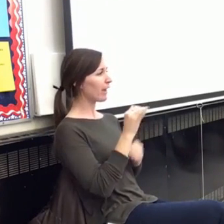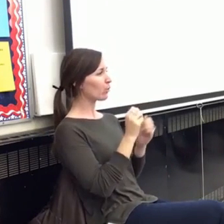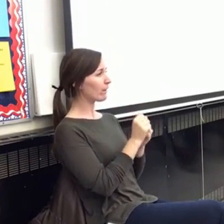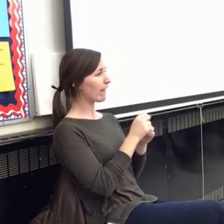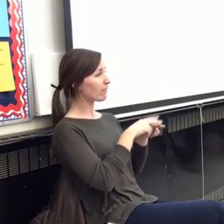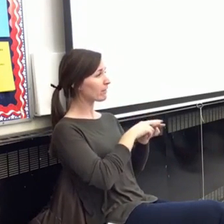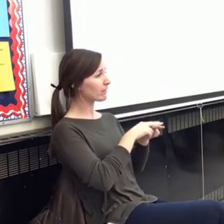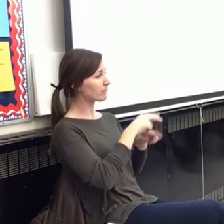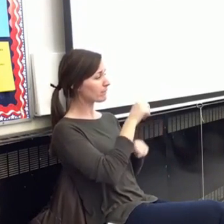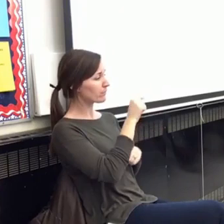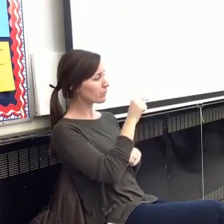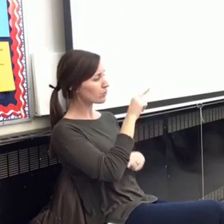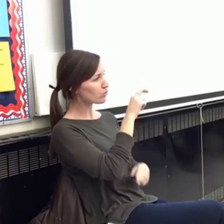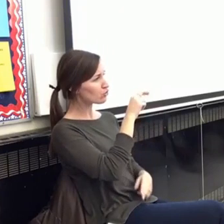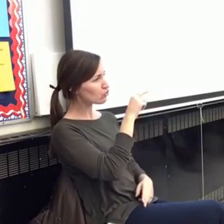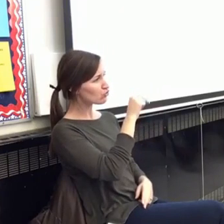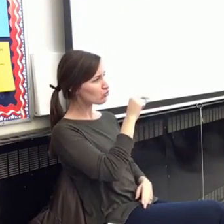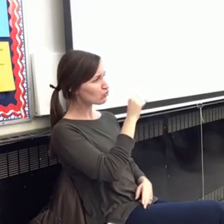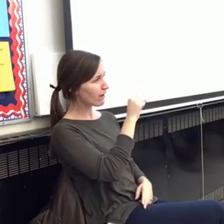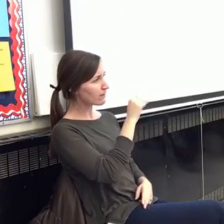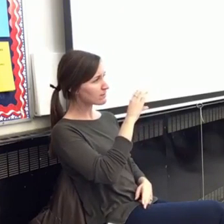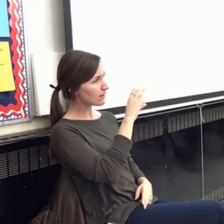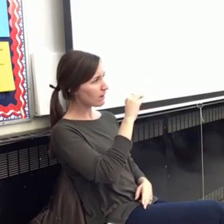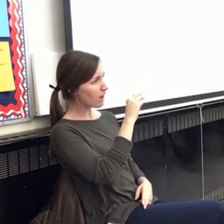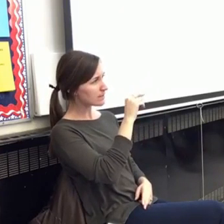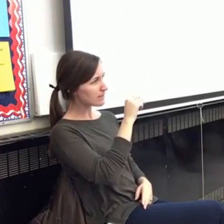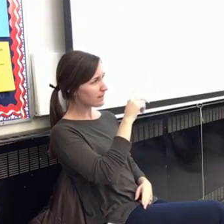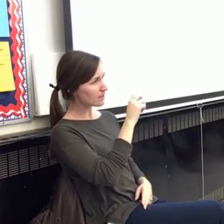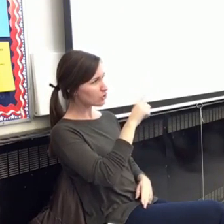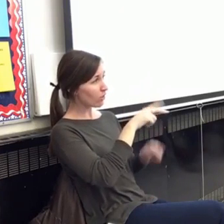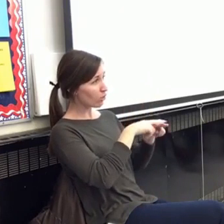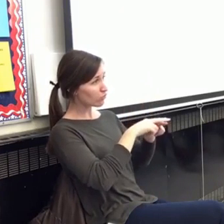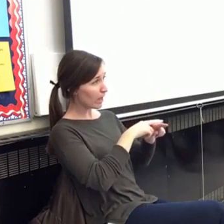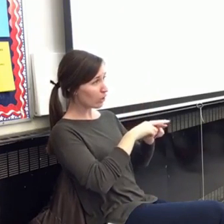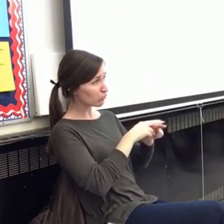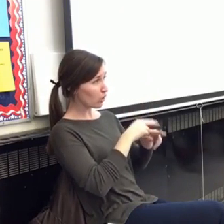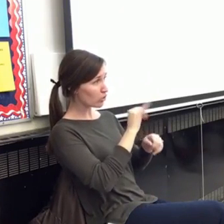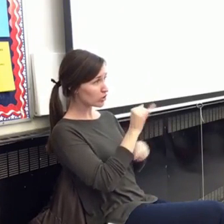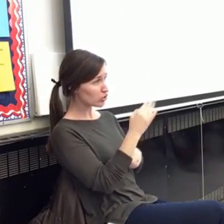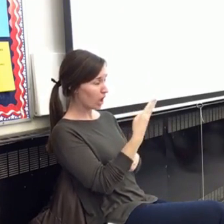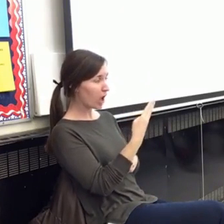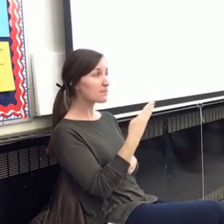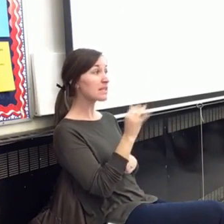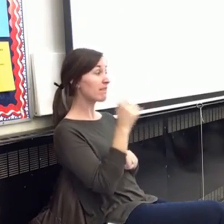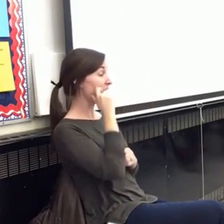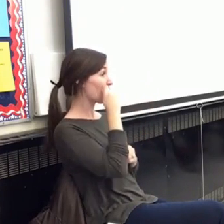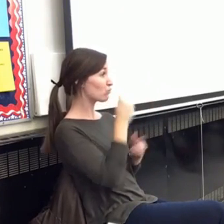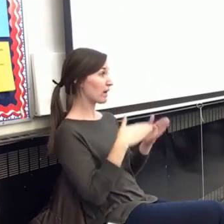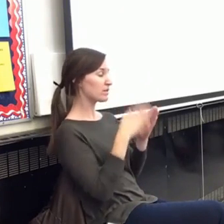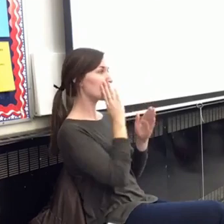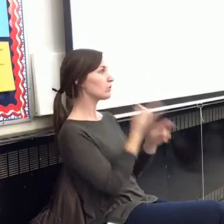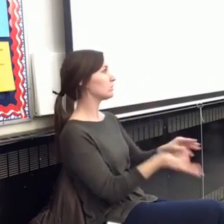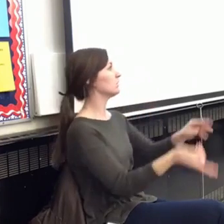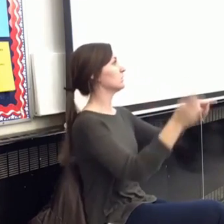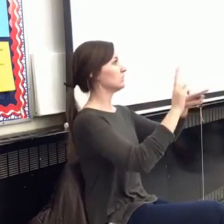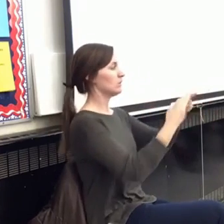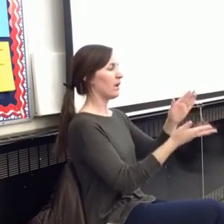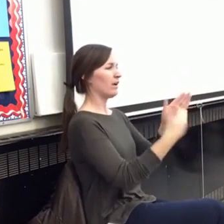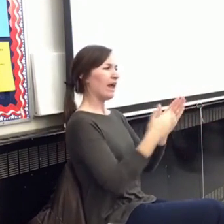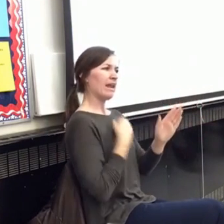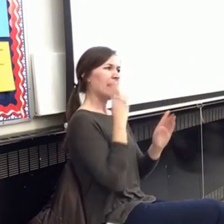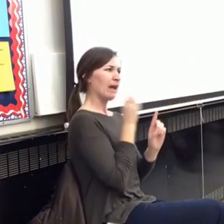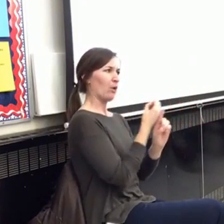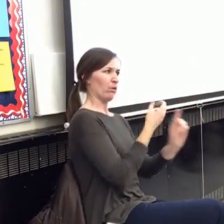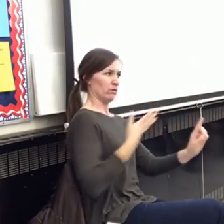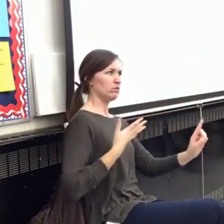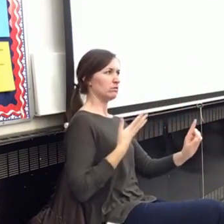this racism is going to massively skyrocket into these depictions of these Asians. And we'll talk about this a lot more in the